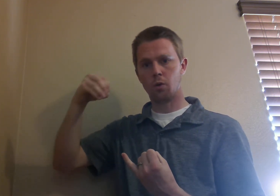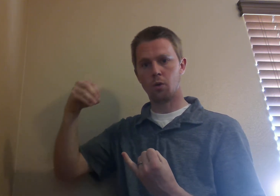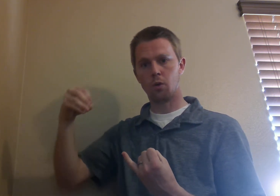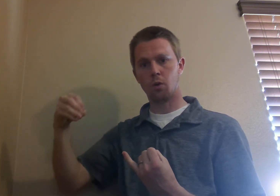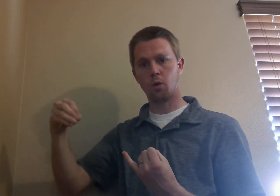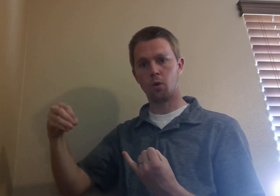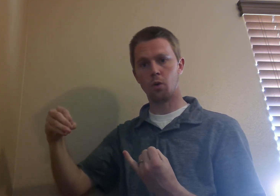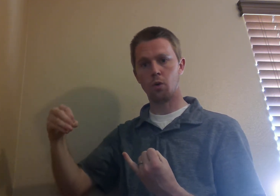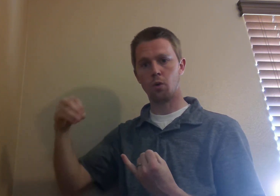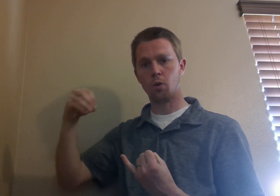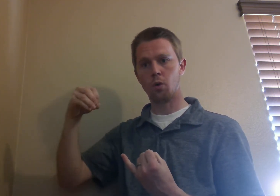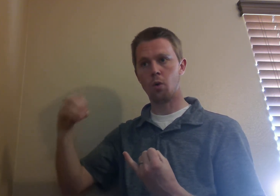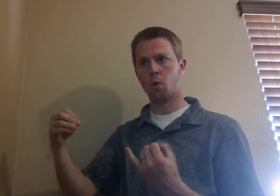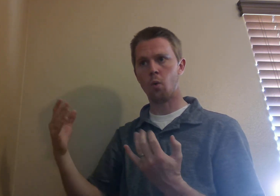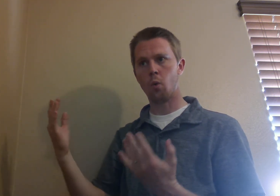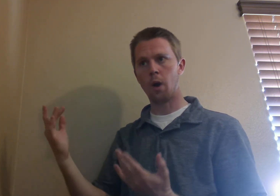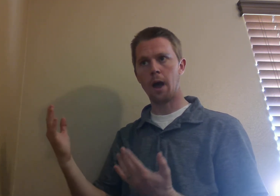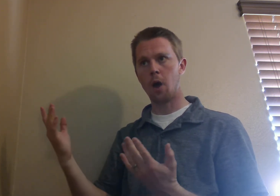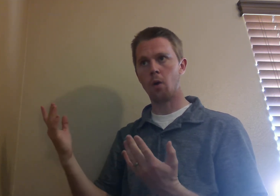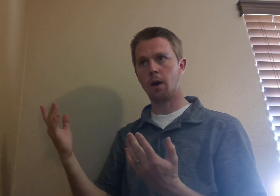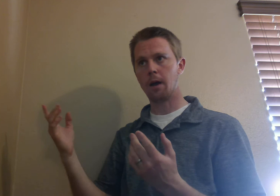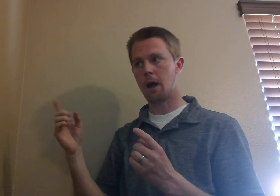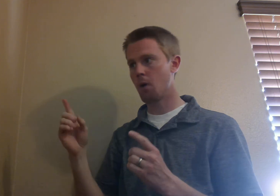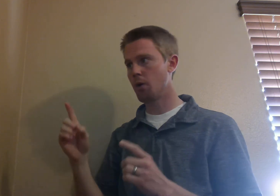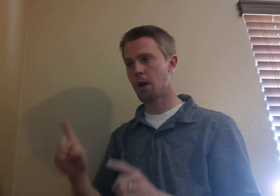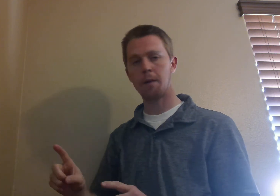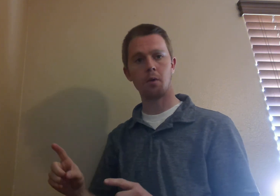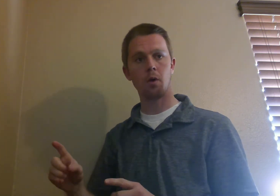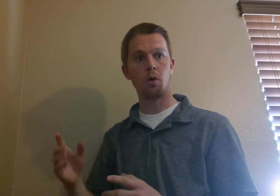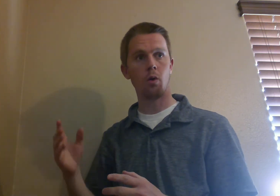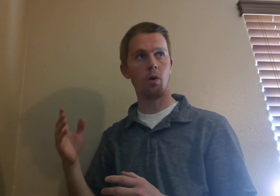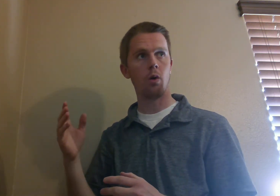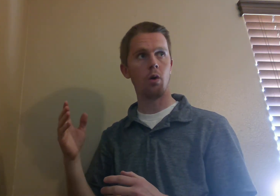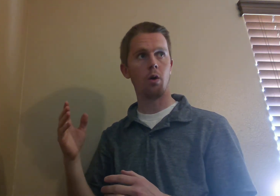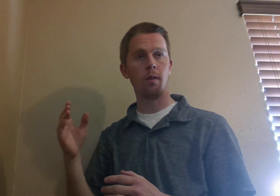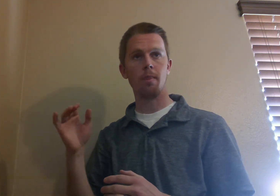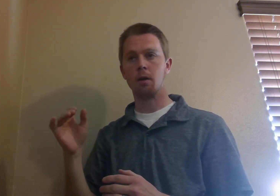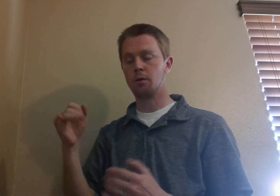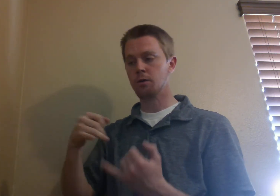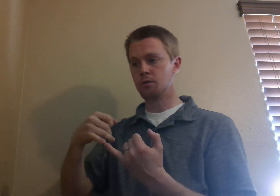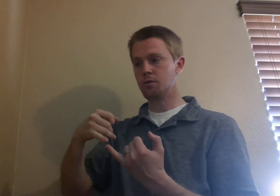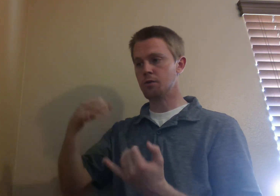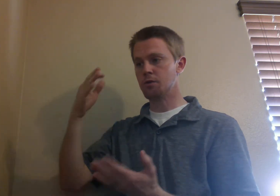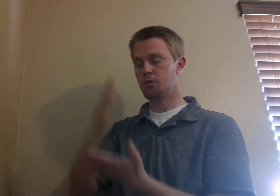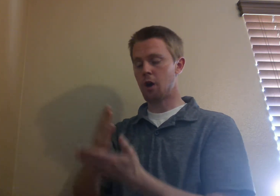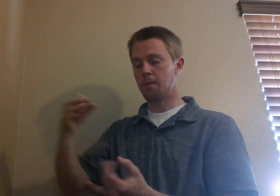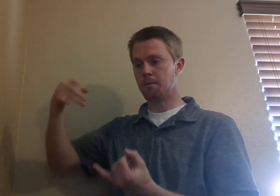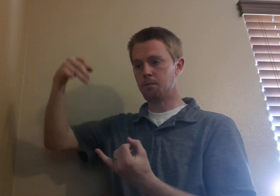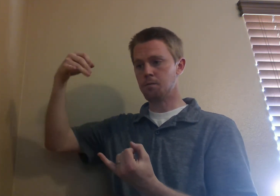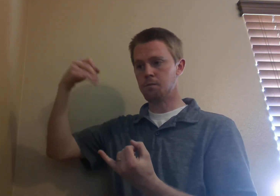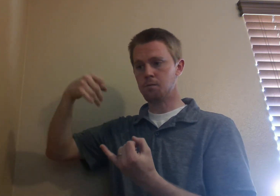Wait a second. What just happened? Oh, what happens when I stopped? The balloon goes backwards when I